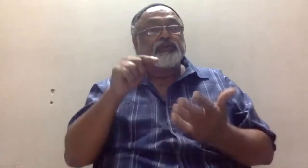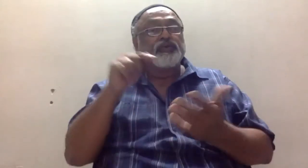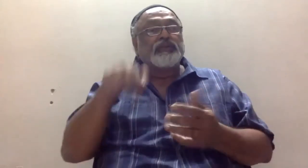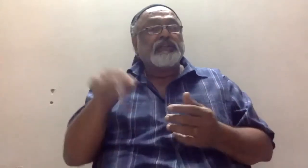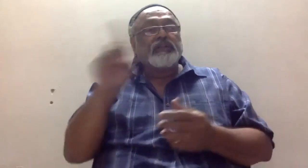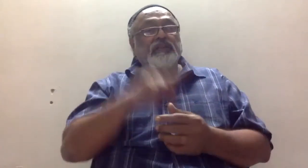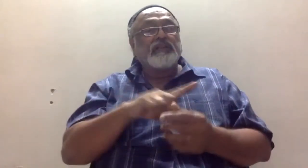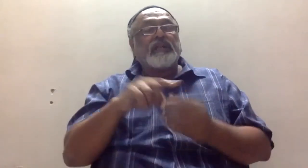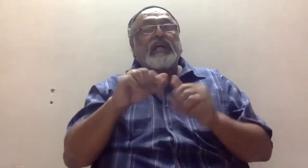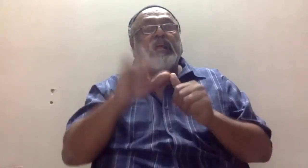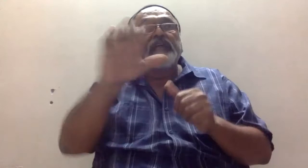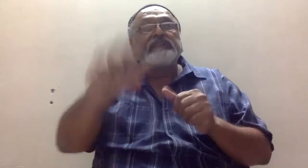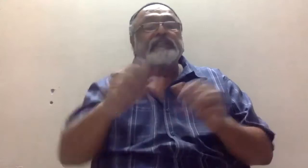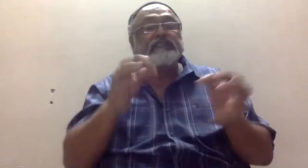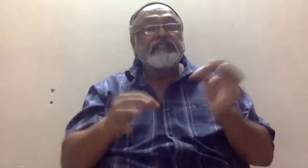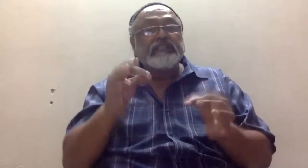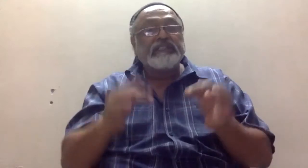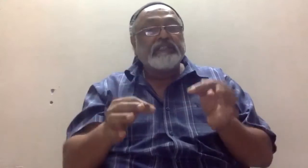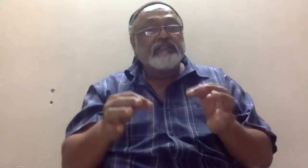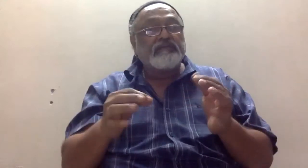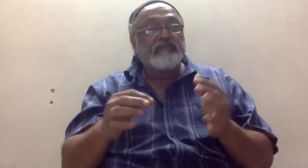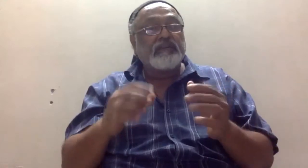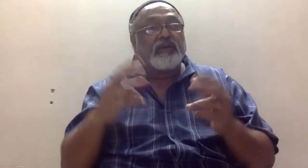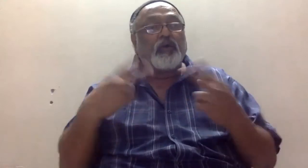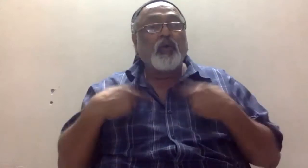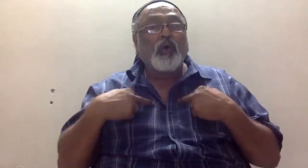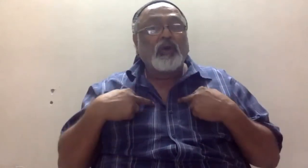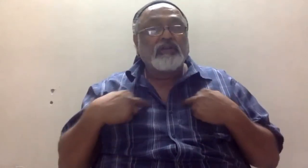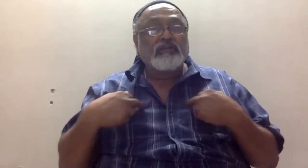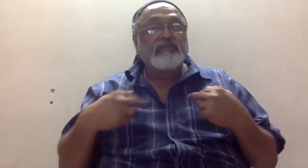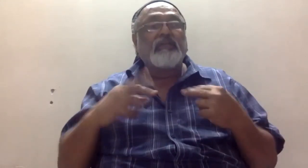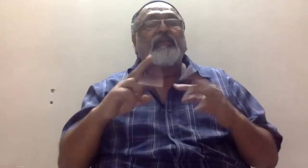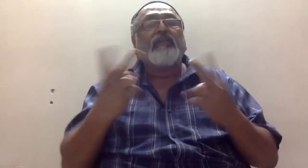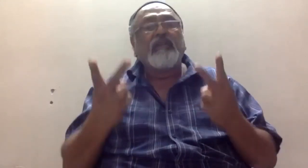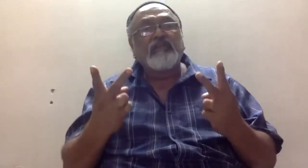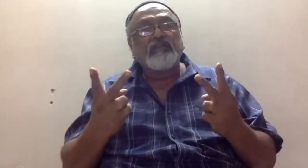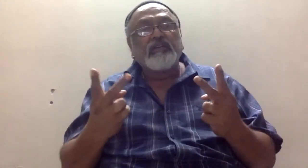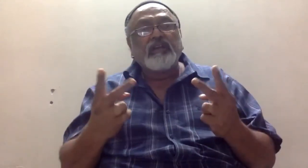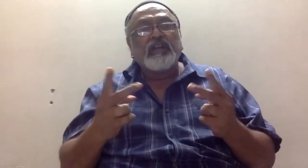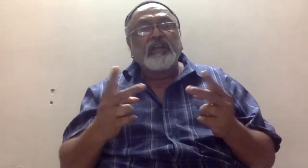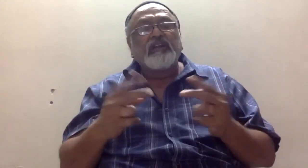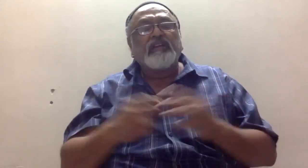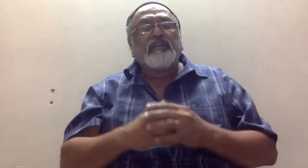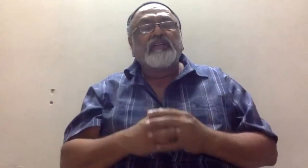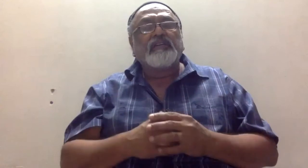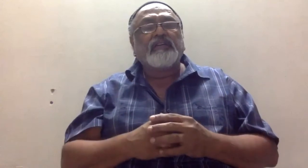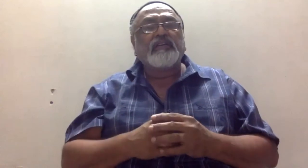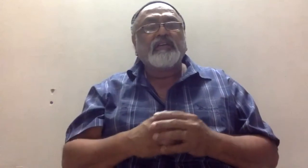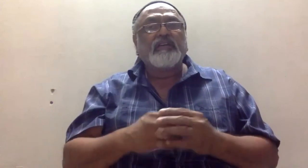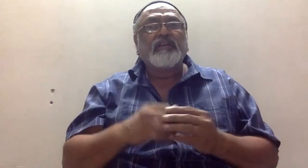justice in courts or in administrative levels. But sir, look at means if I am not